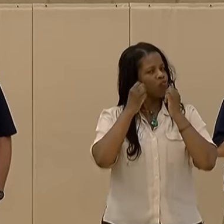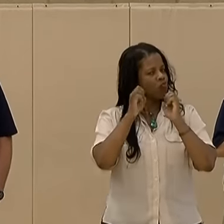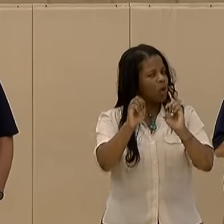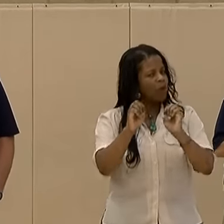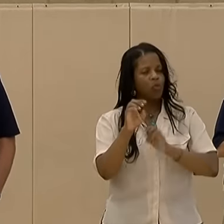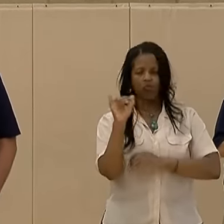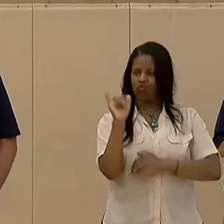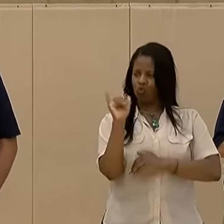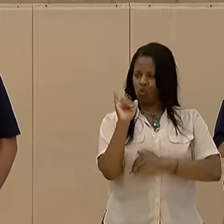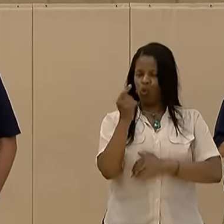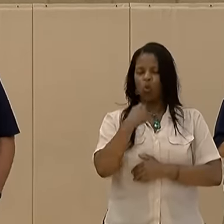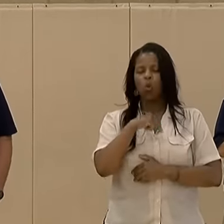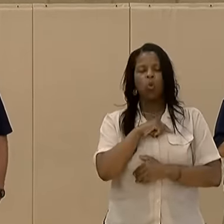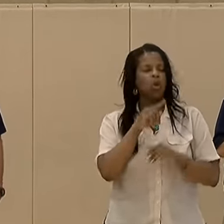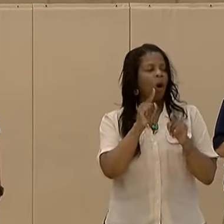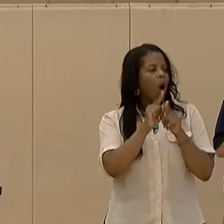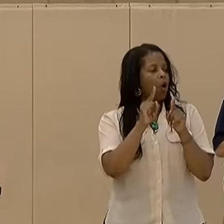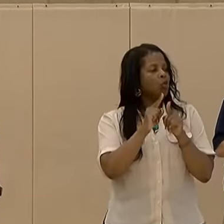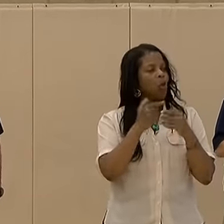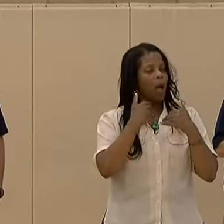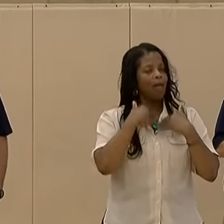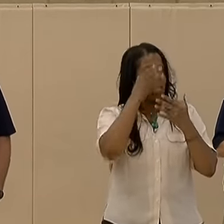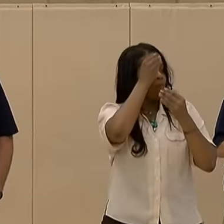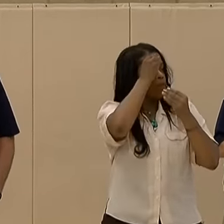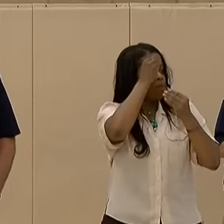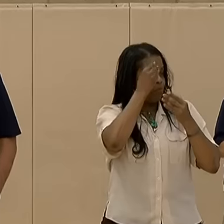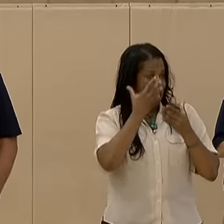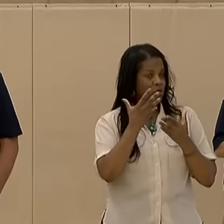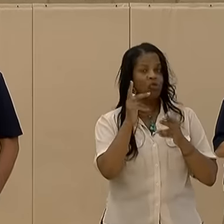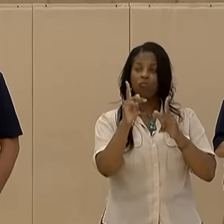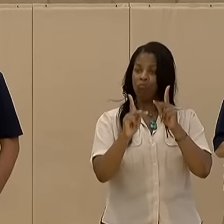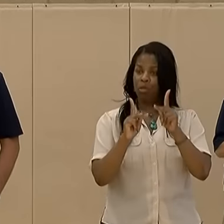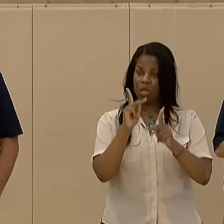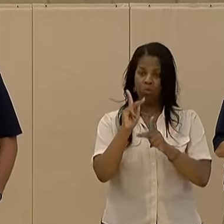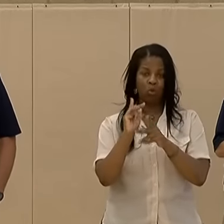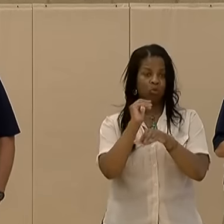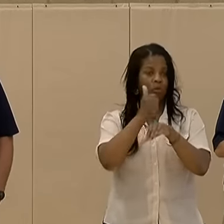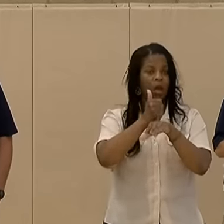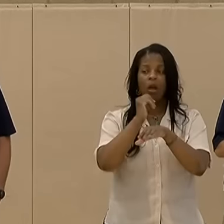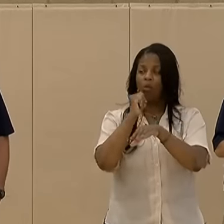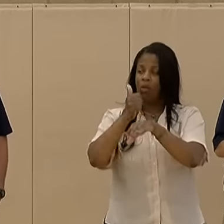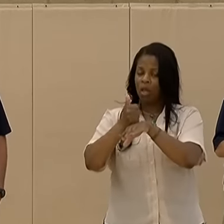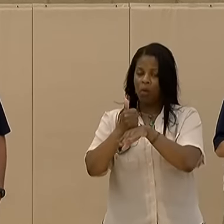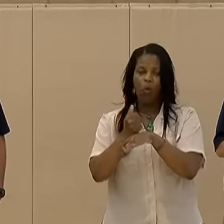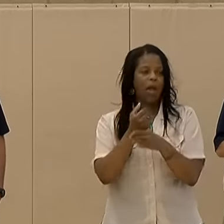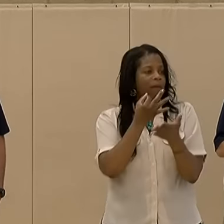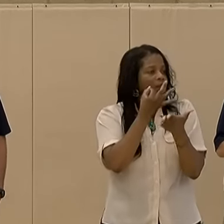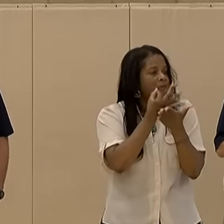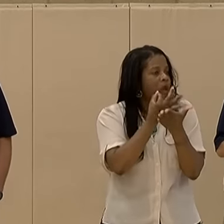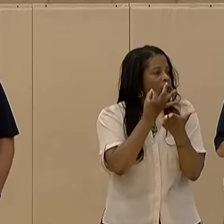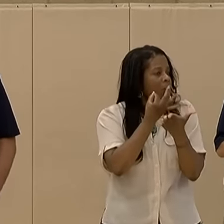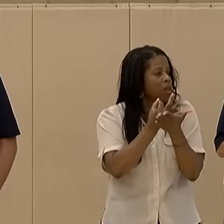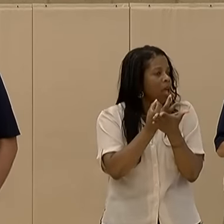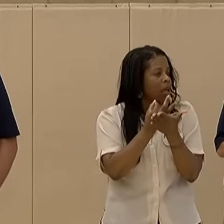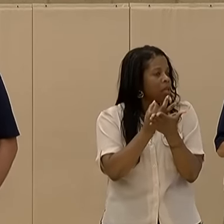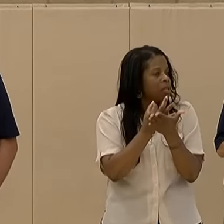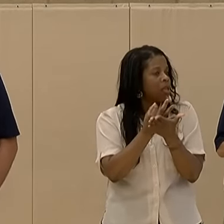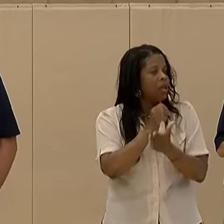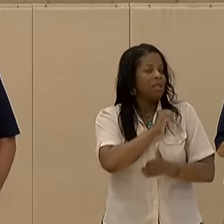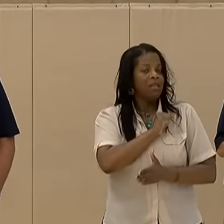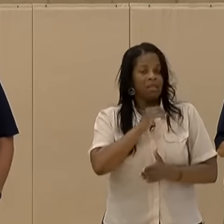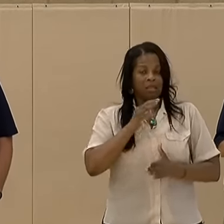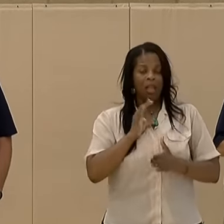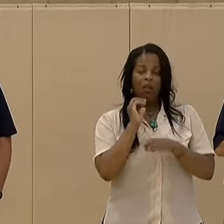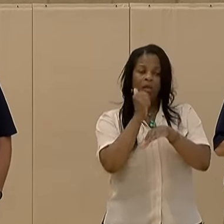community. We also have an information staff. We have a finance staff, which attempts to keep the